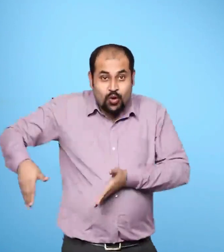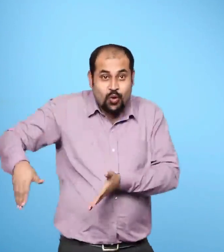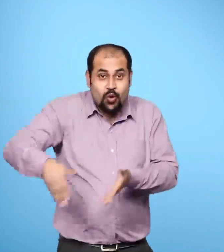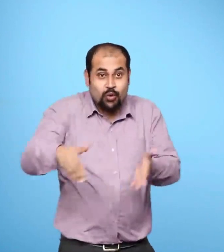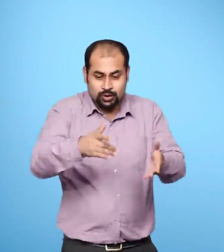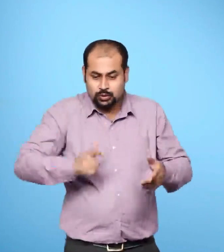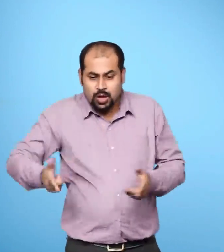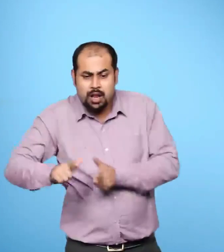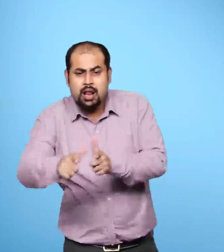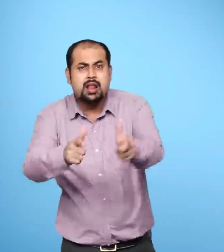streets,